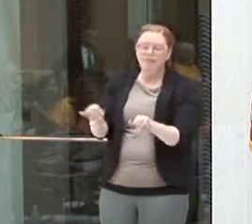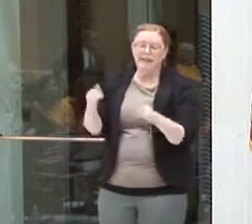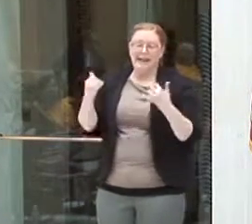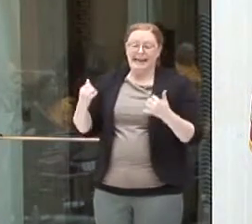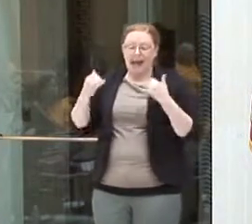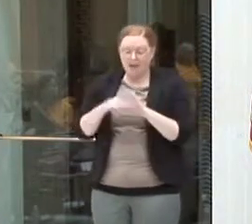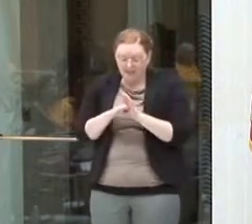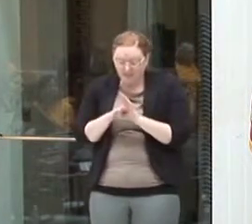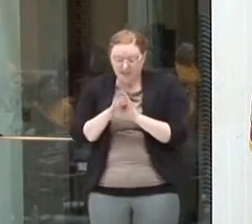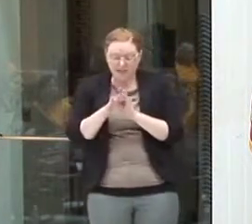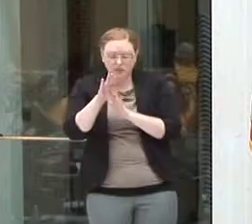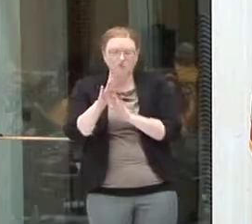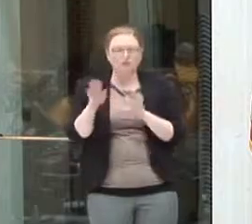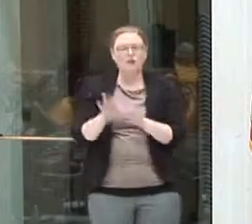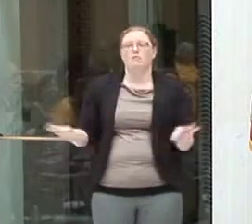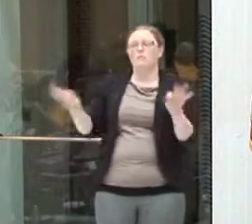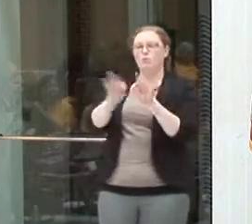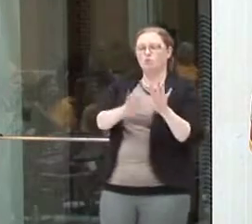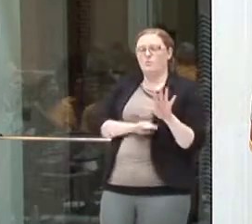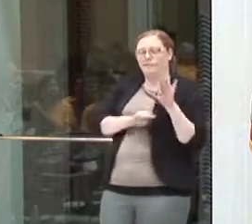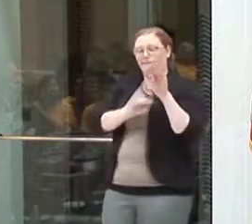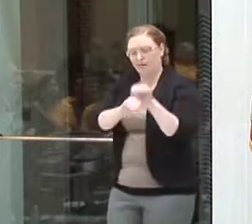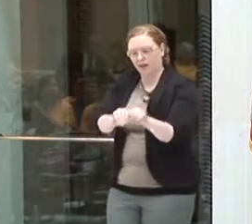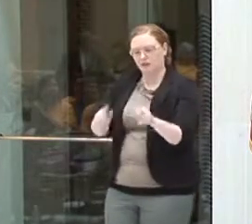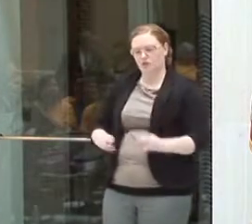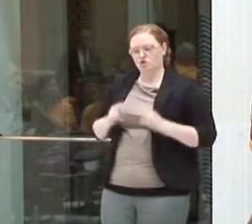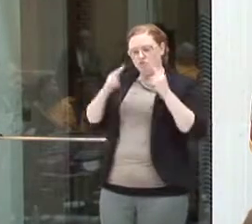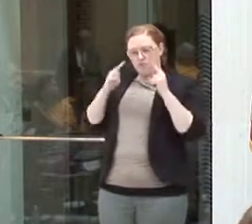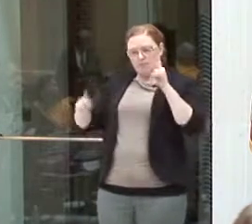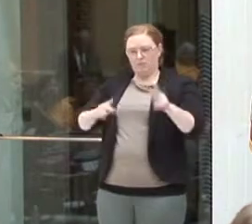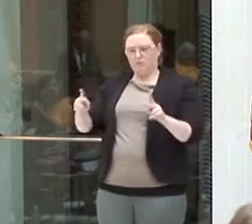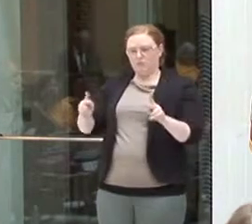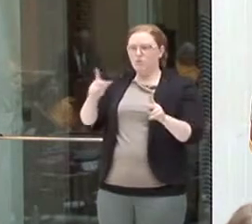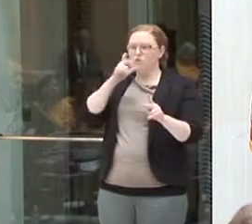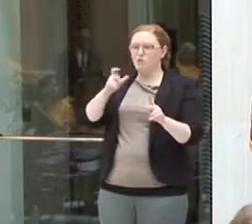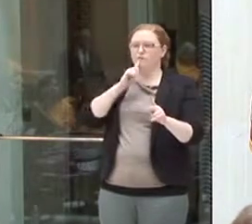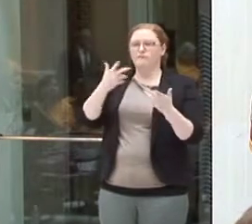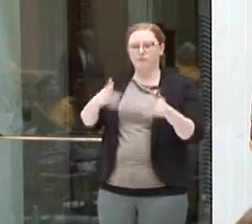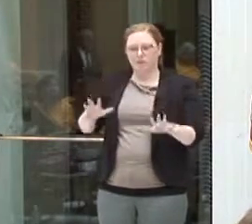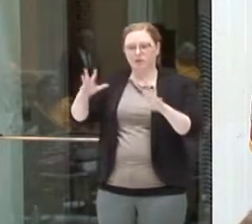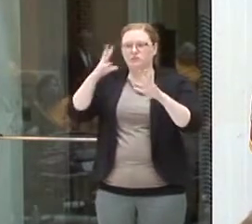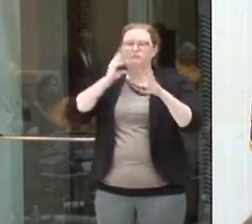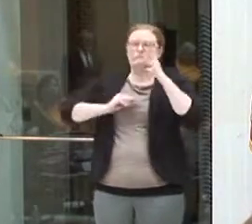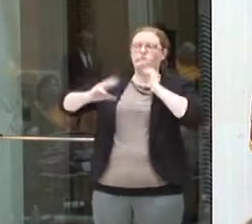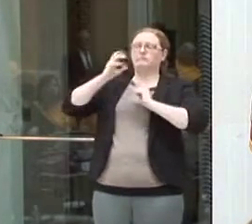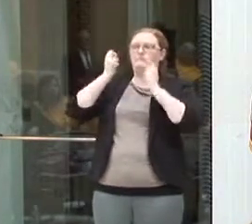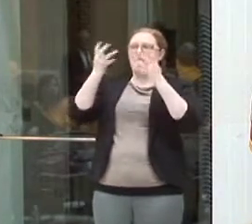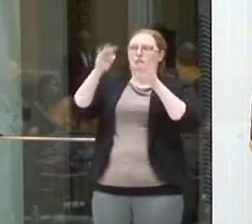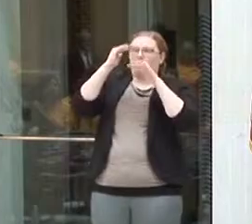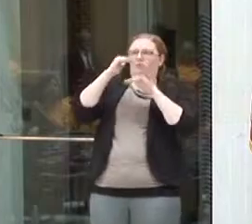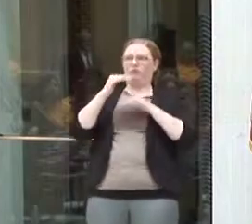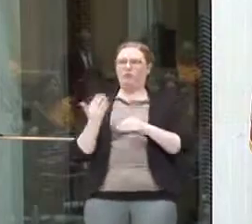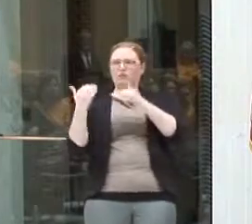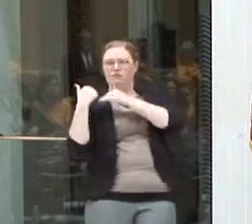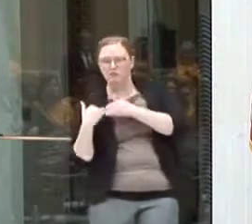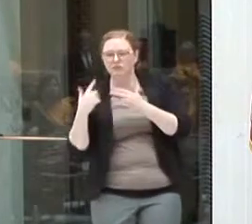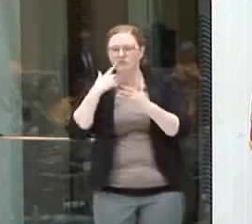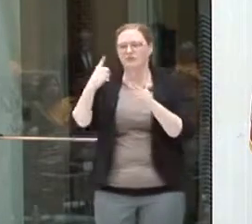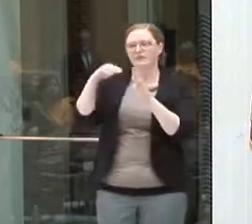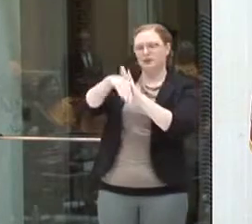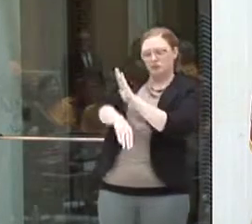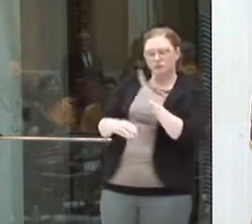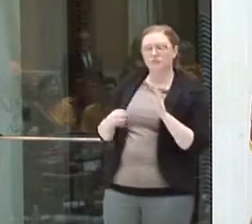to reinvest in the human capital that is shared in the burden of this downturn the human service sector is one of the most important